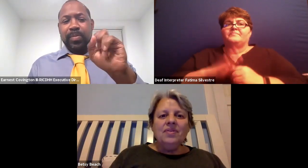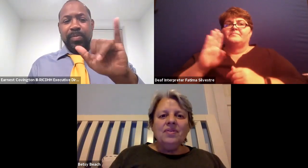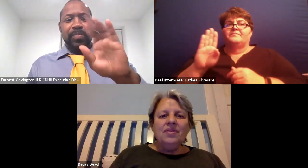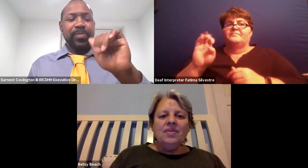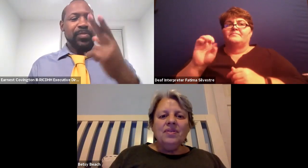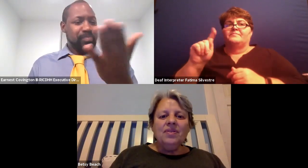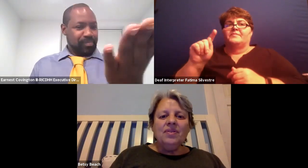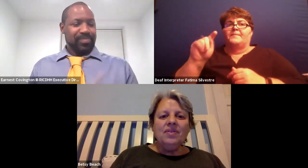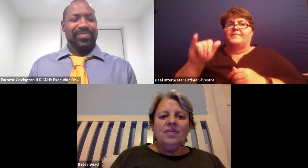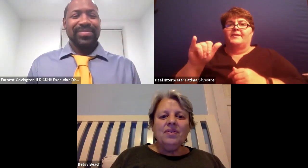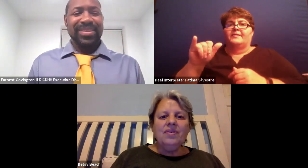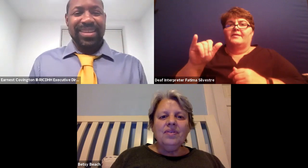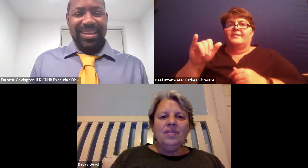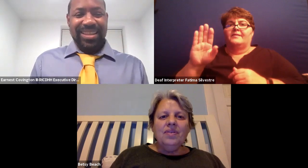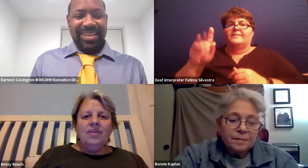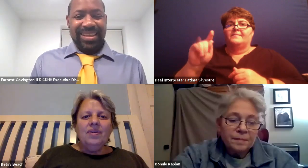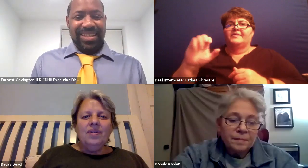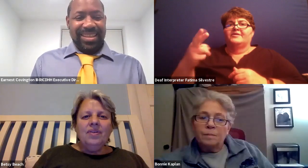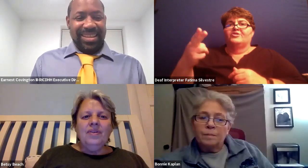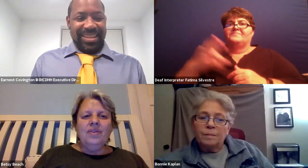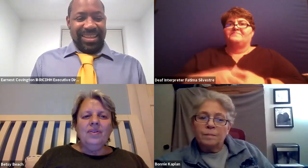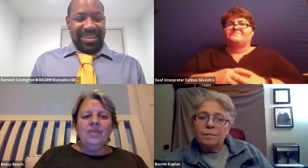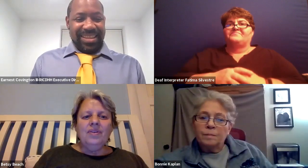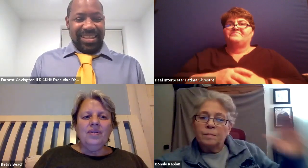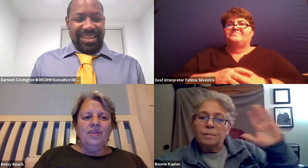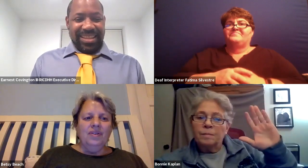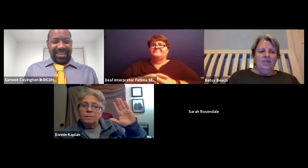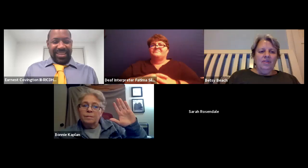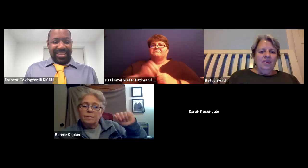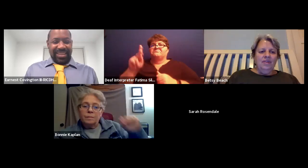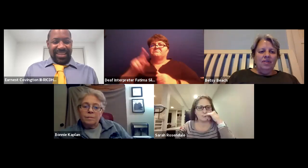this? Oh, I'm fine. Thank you. Okay.